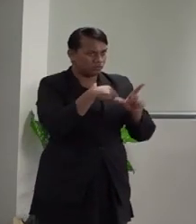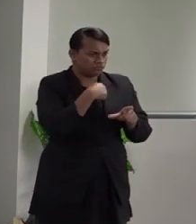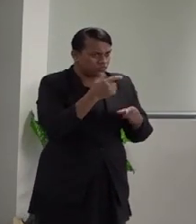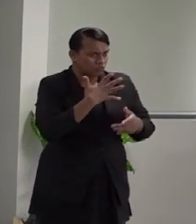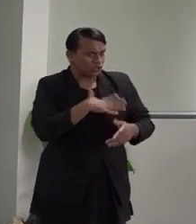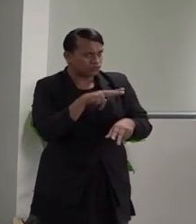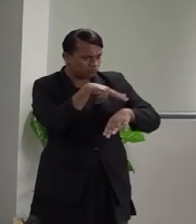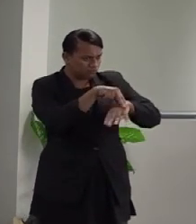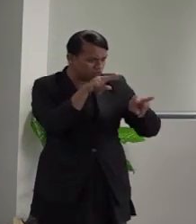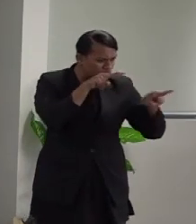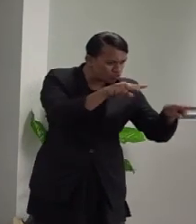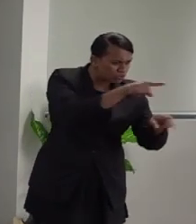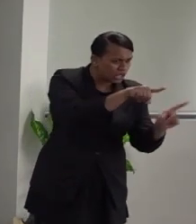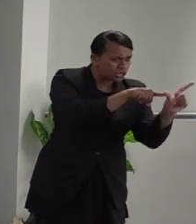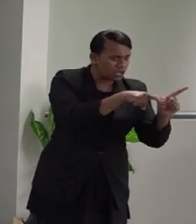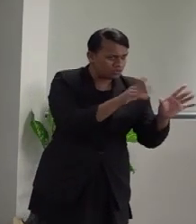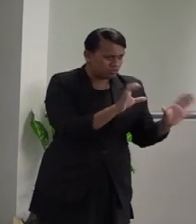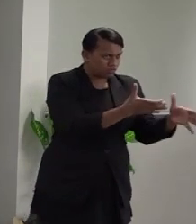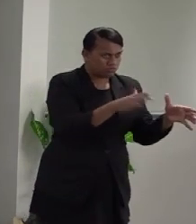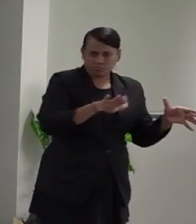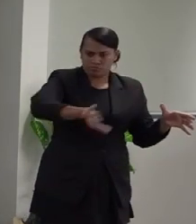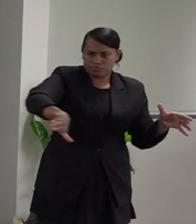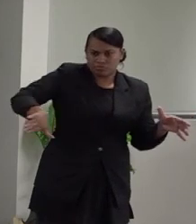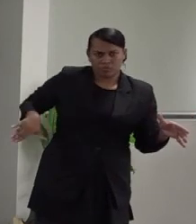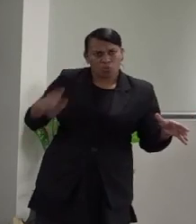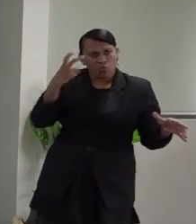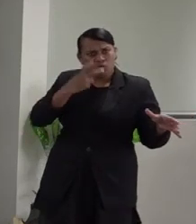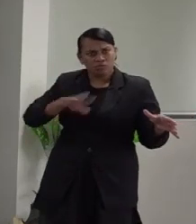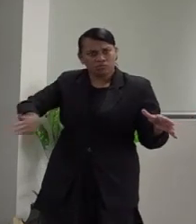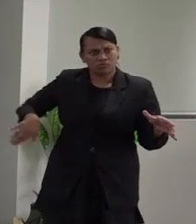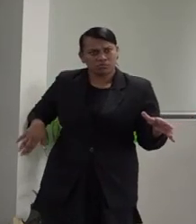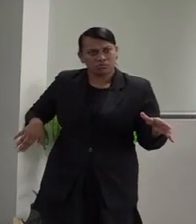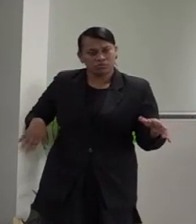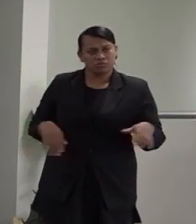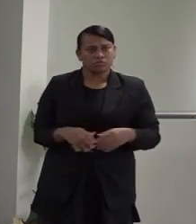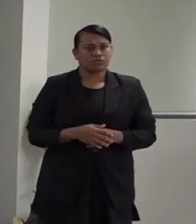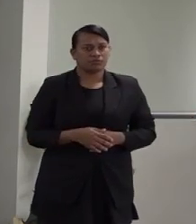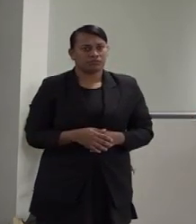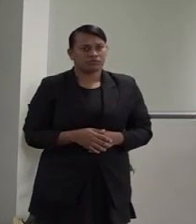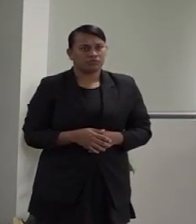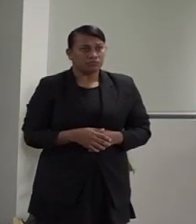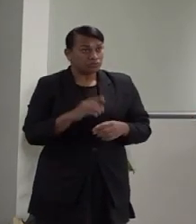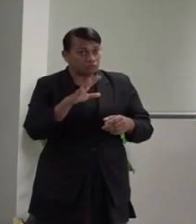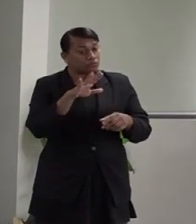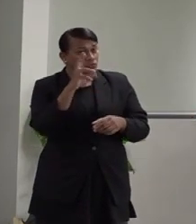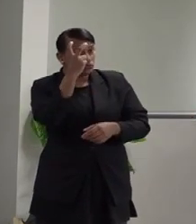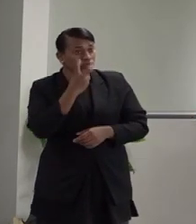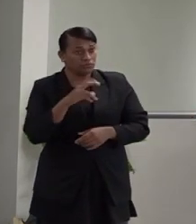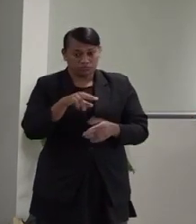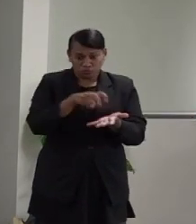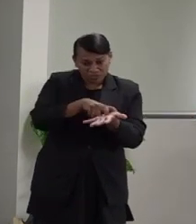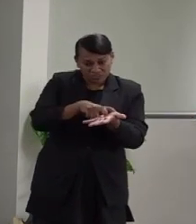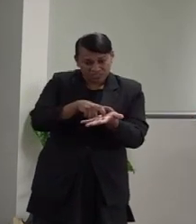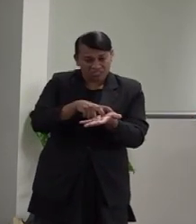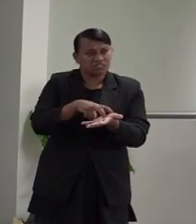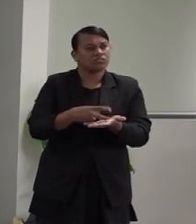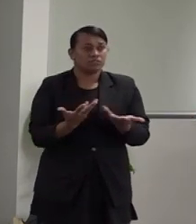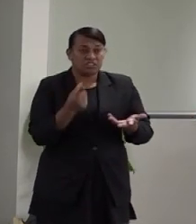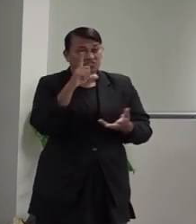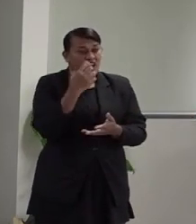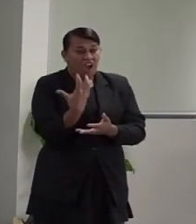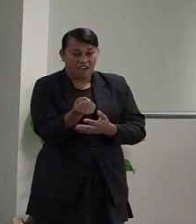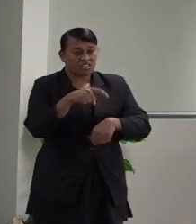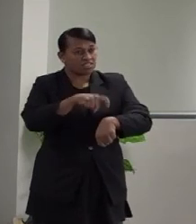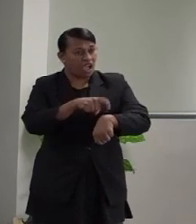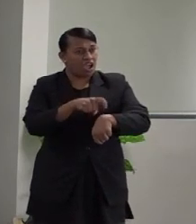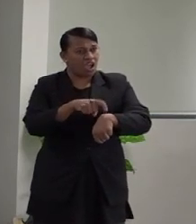save every patient, especially the elderly and the vulnerable. If you have a moment, go online,